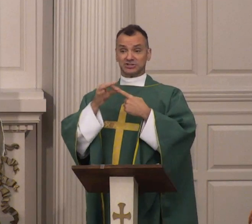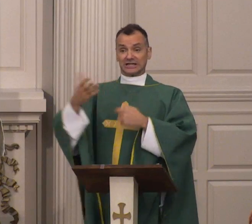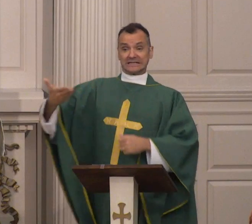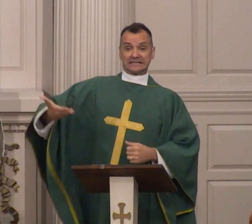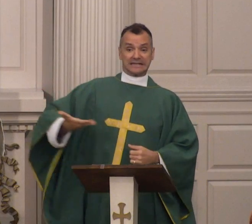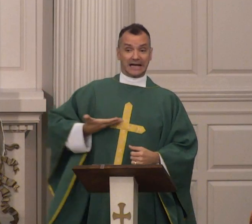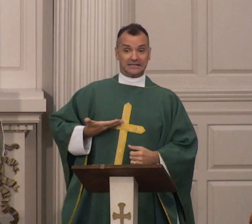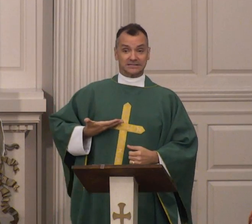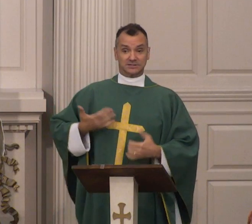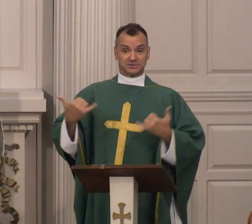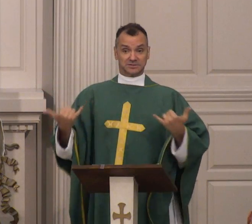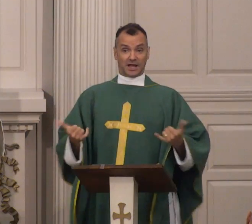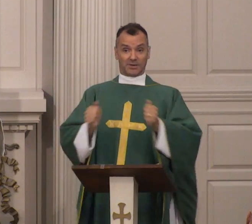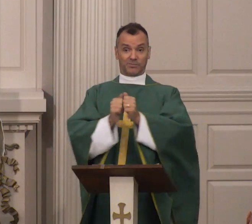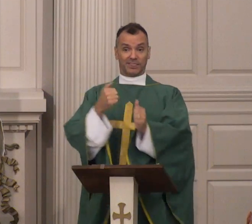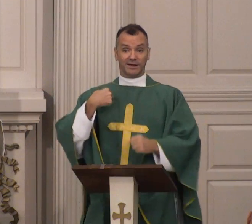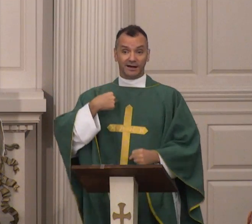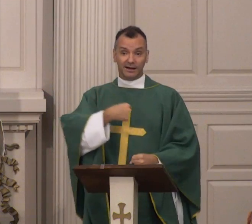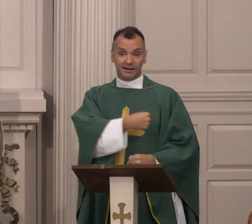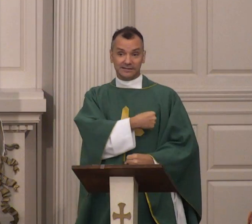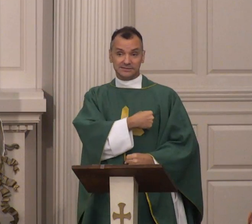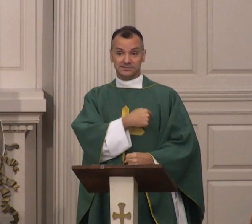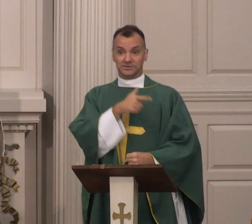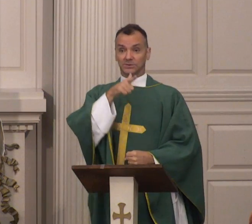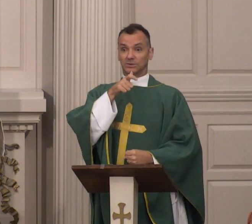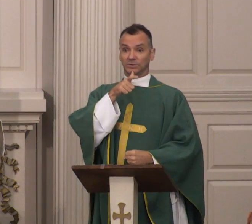We have a special guest with us this morning.